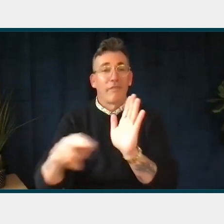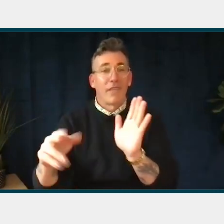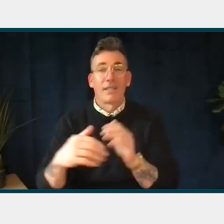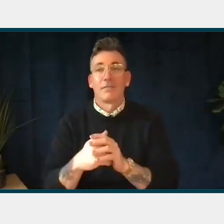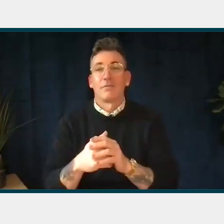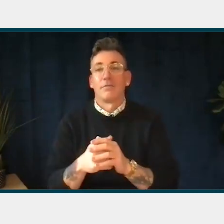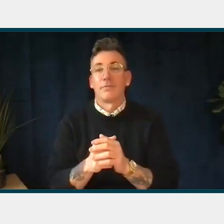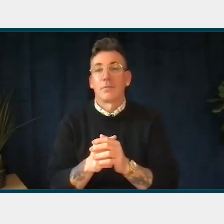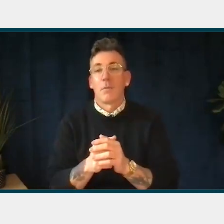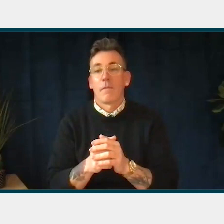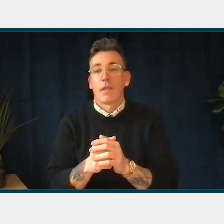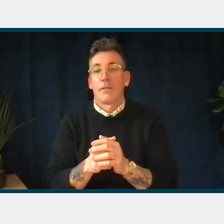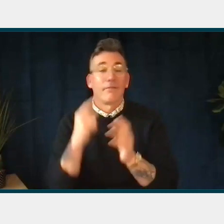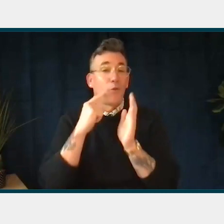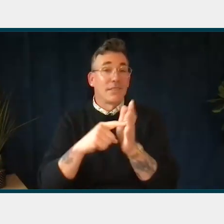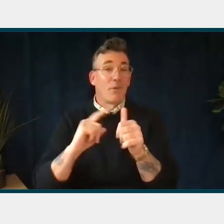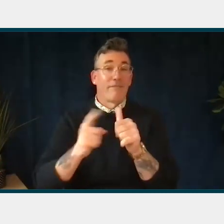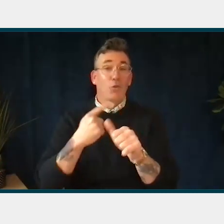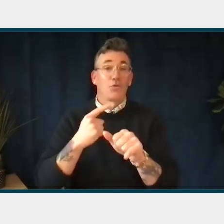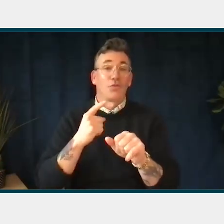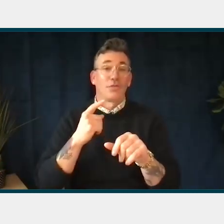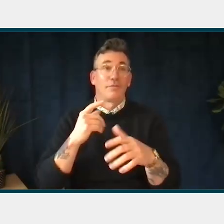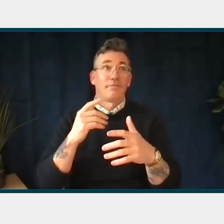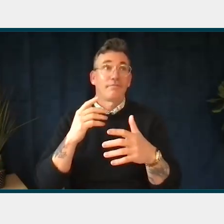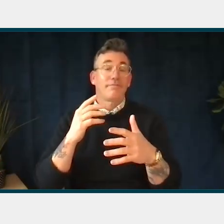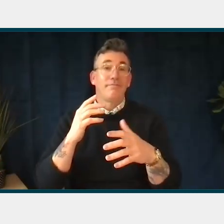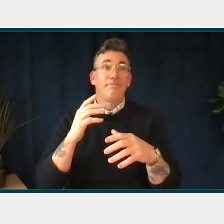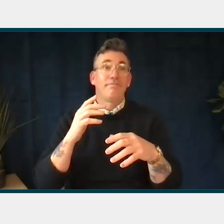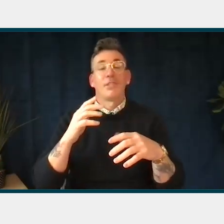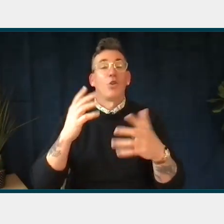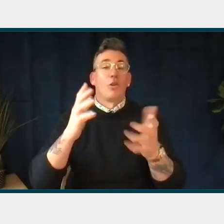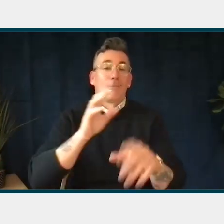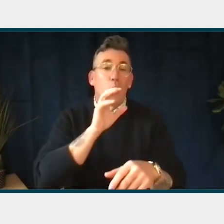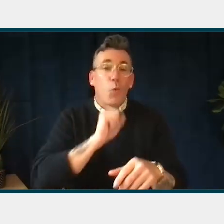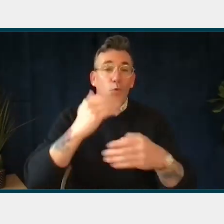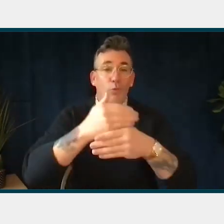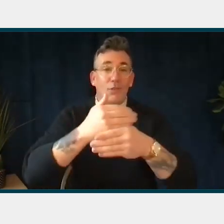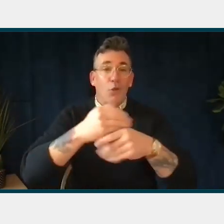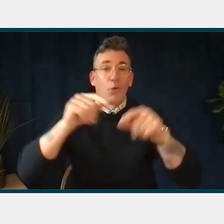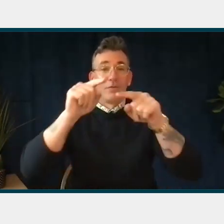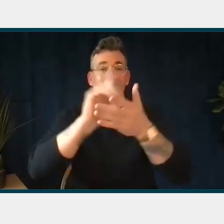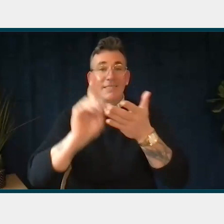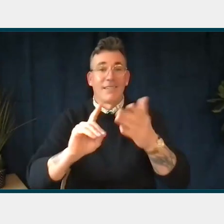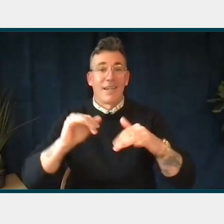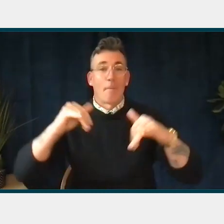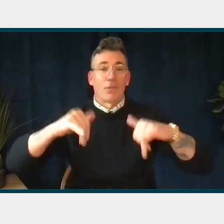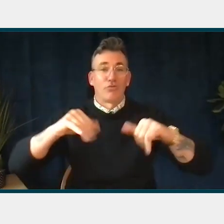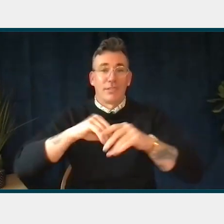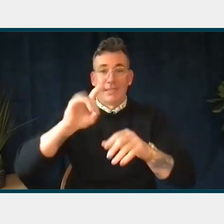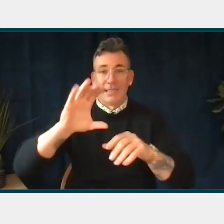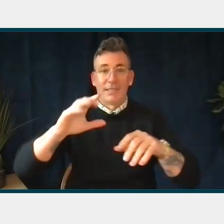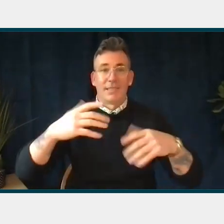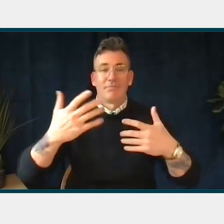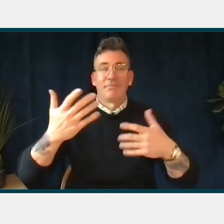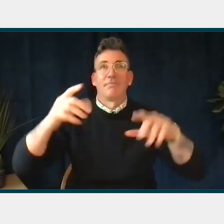And having that appropriate representation so that appropriately reflects the community. So, you think